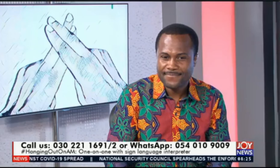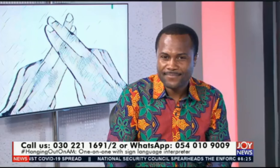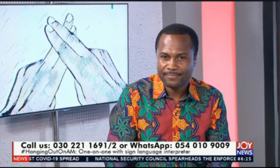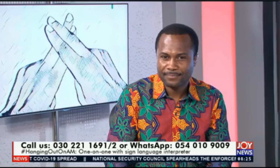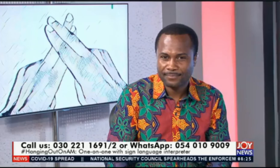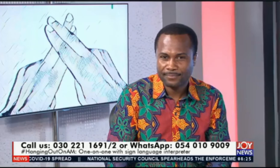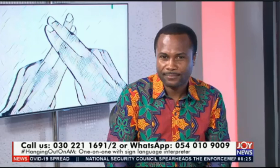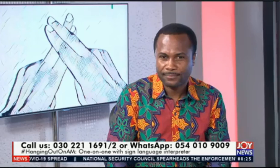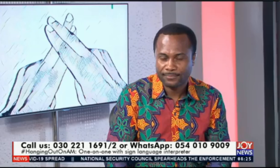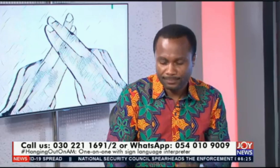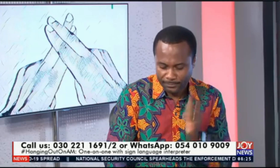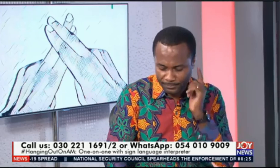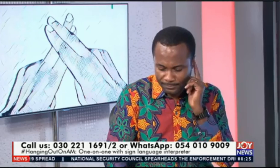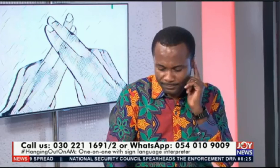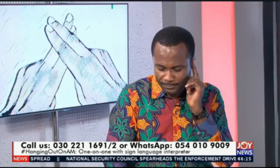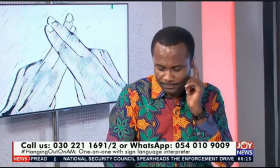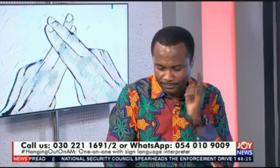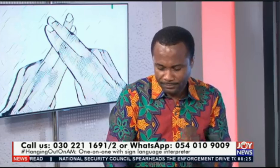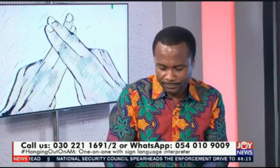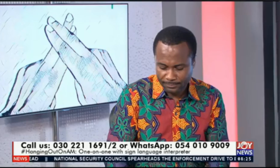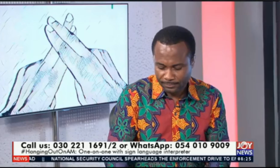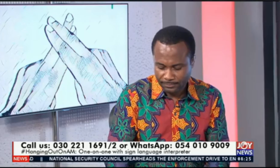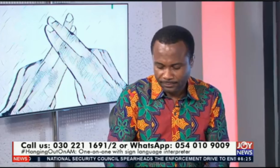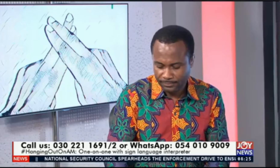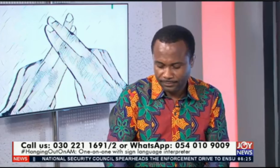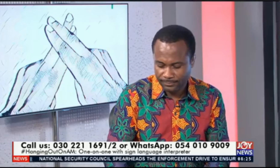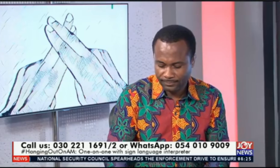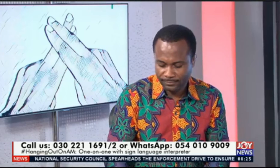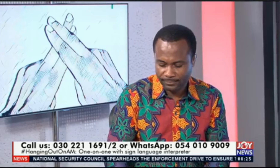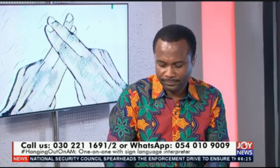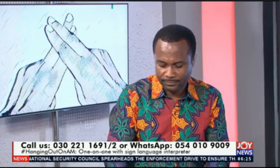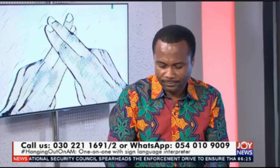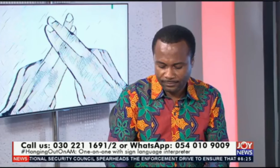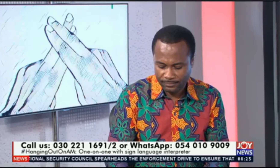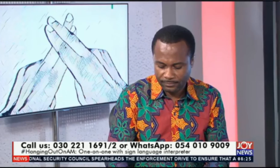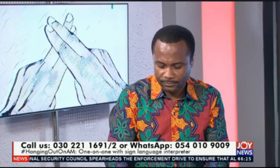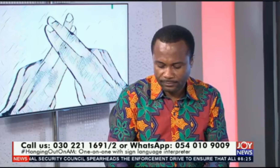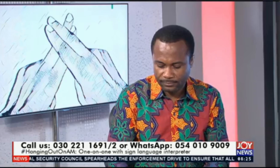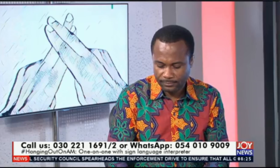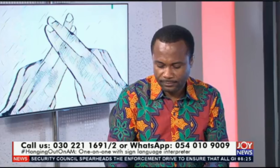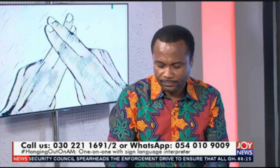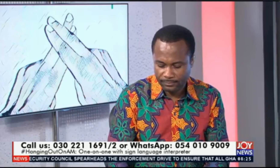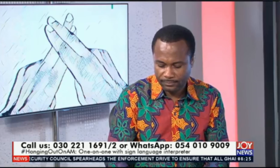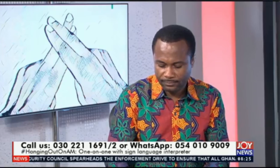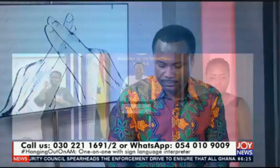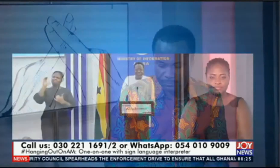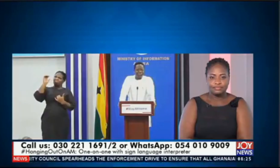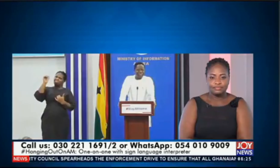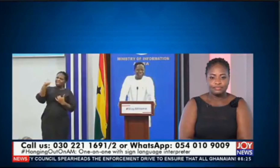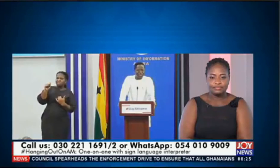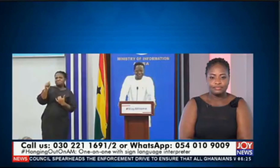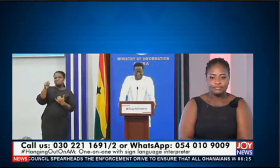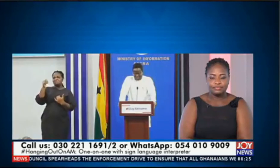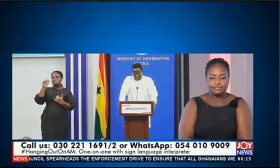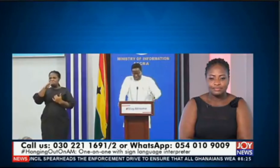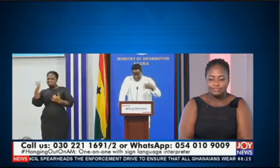I just feel proud of her. Every time I see her on telly, I'm very, very proud. And I want to encourage her that she should continue with